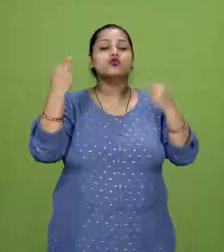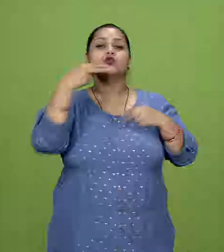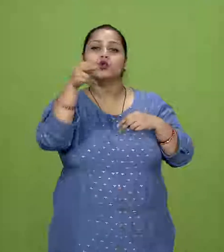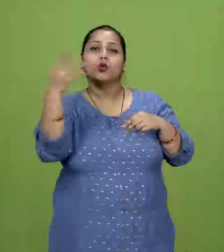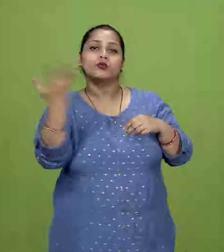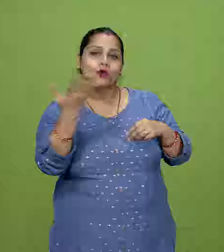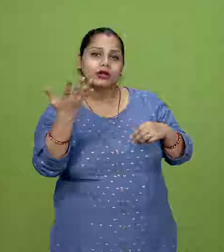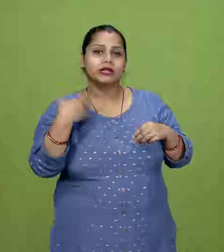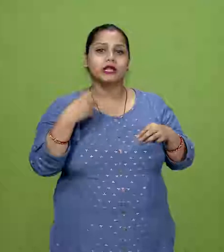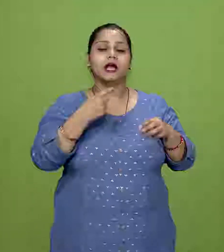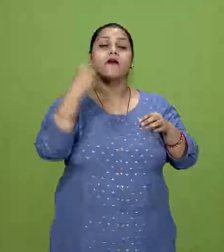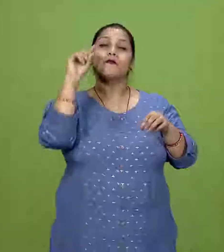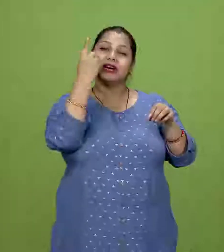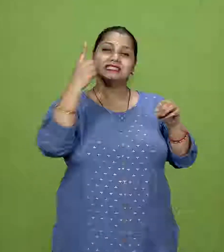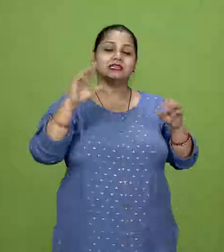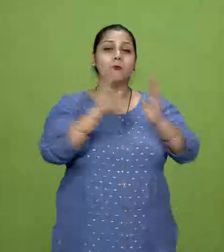from the Rig Veda.